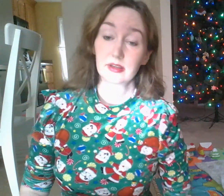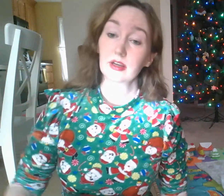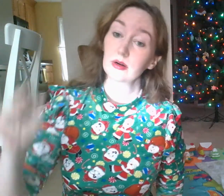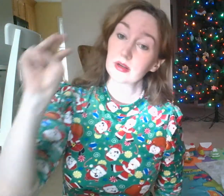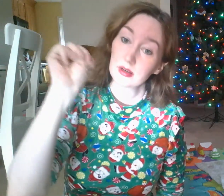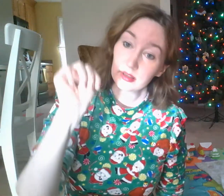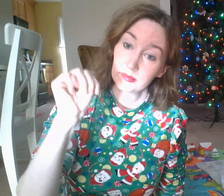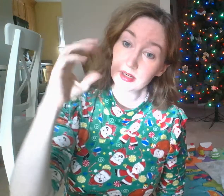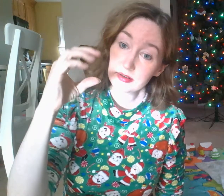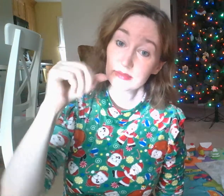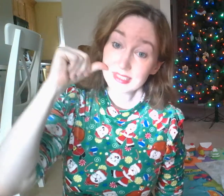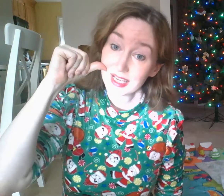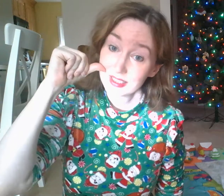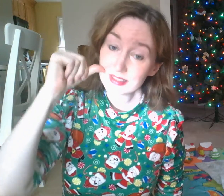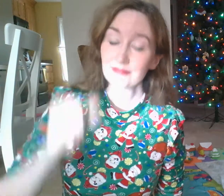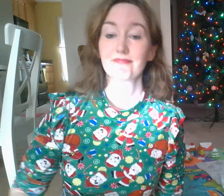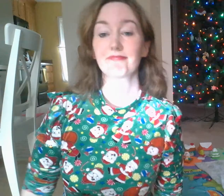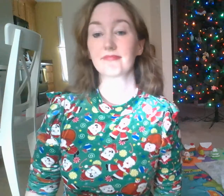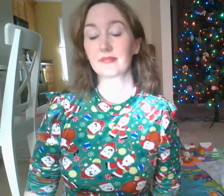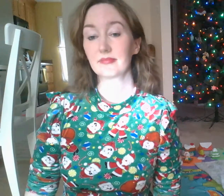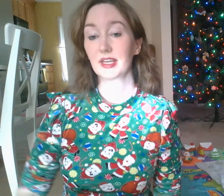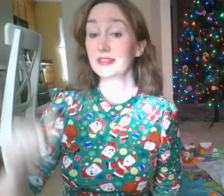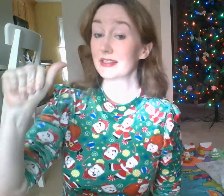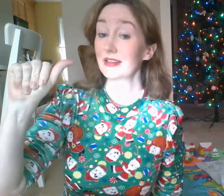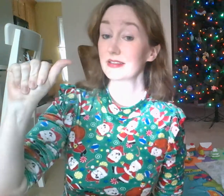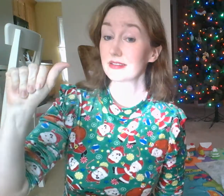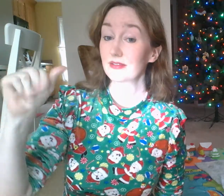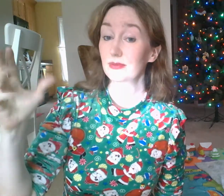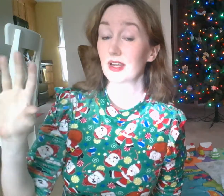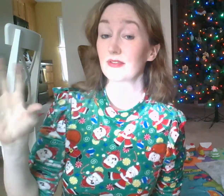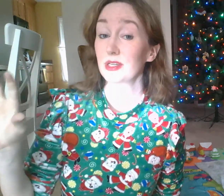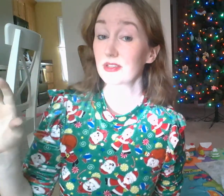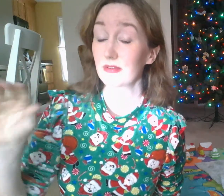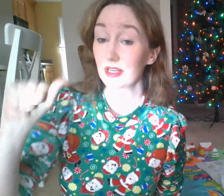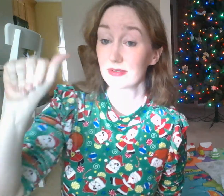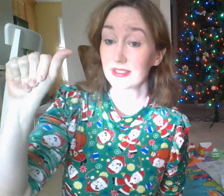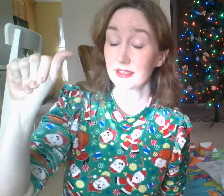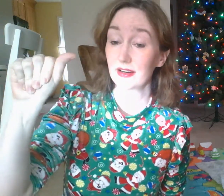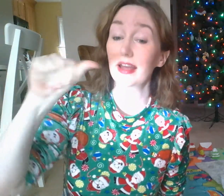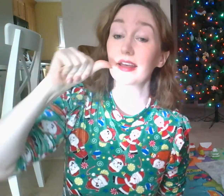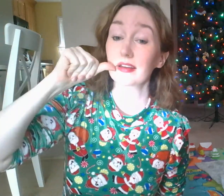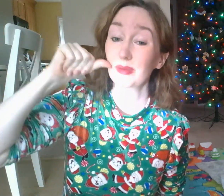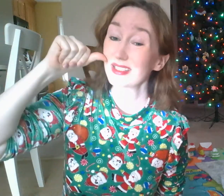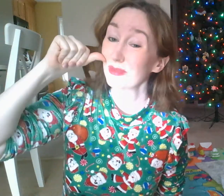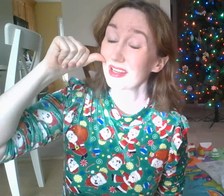a go. Merry Christmas, Alex. And this is Alex. If you haven't watched the other videos, it's the letter A, and you make a smile.